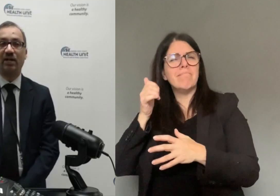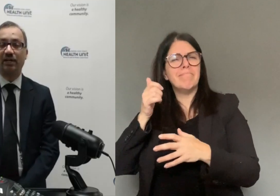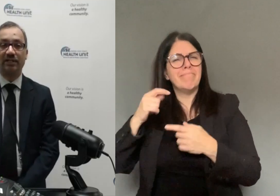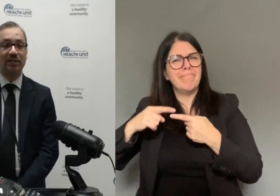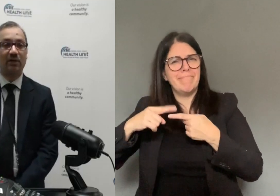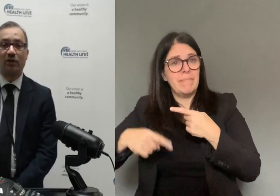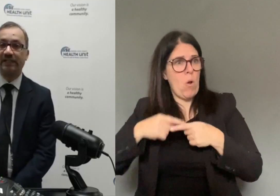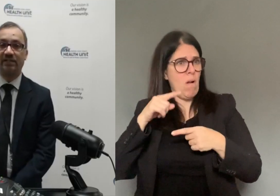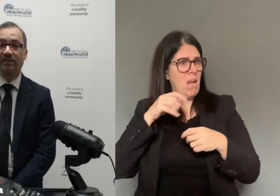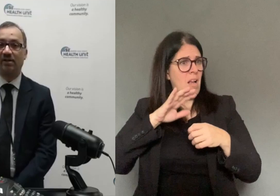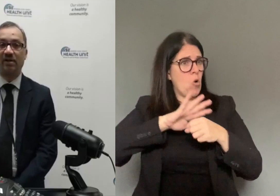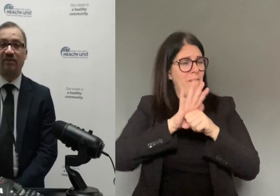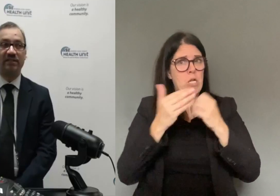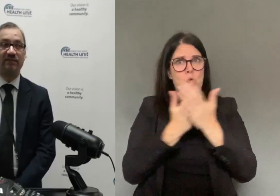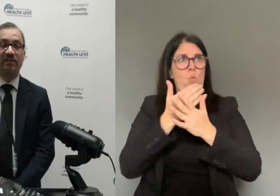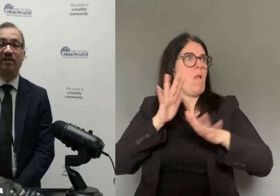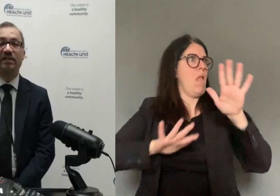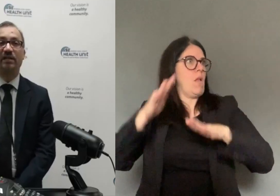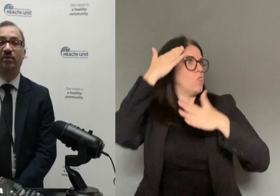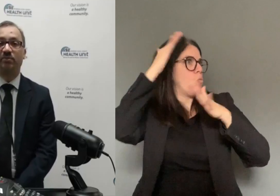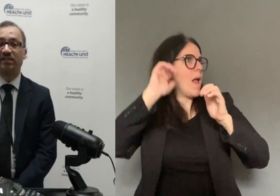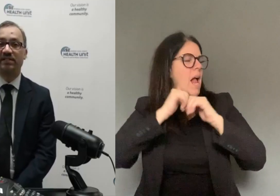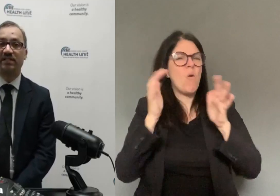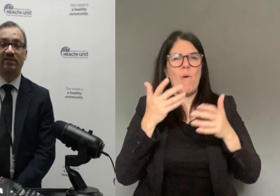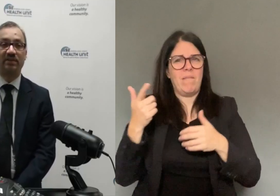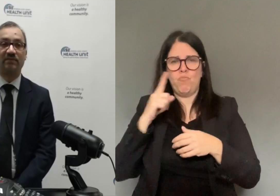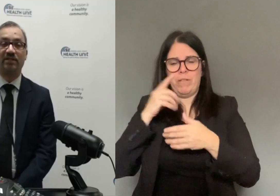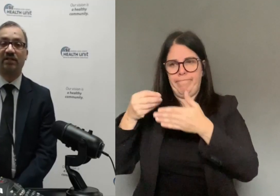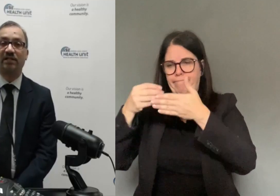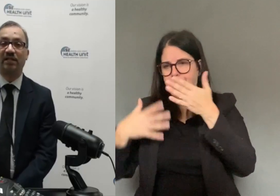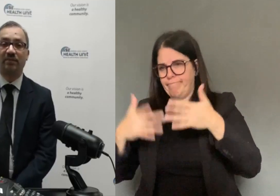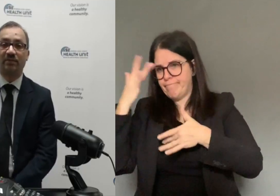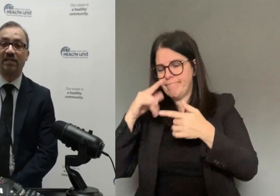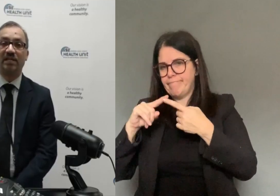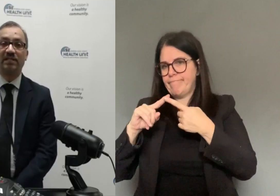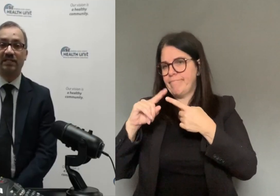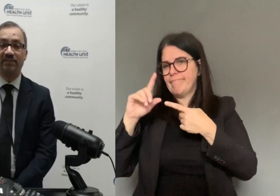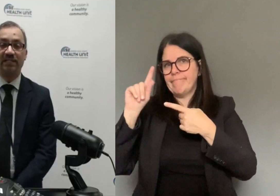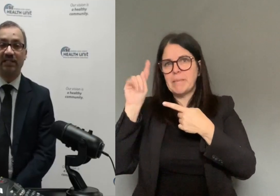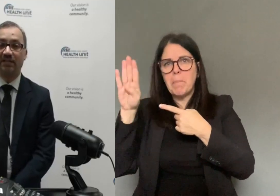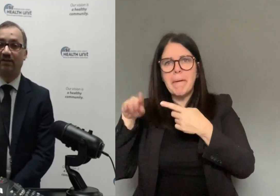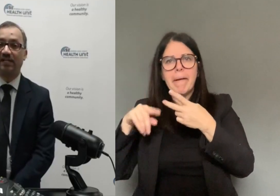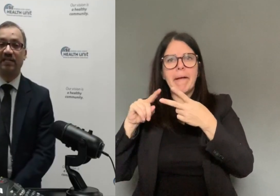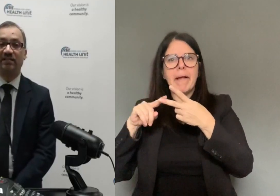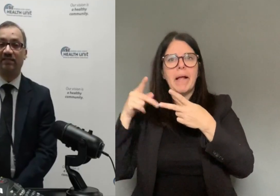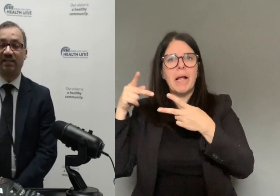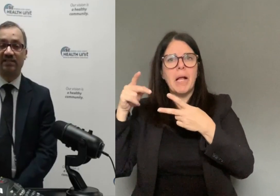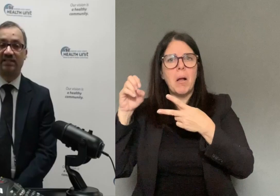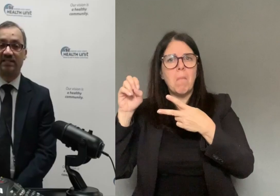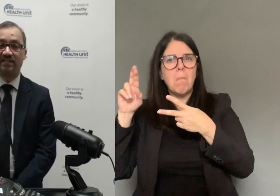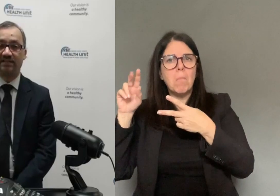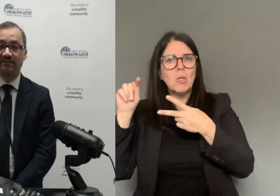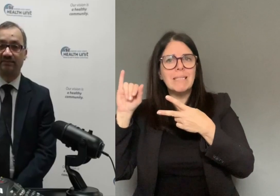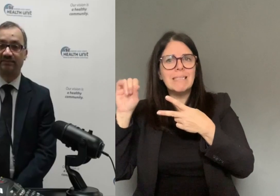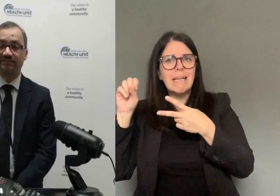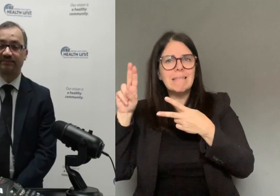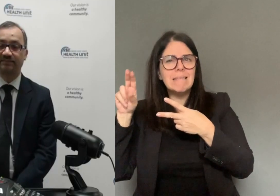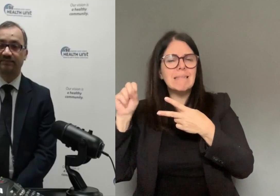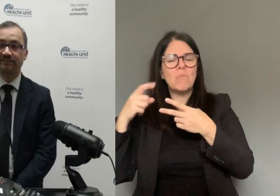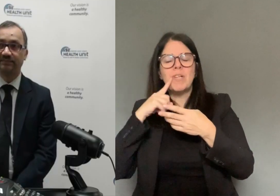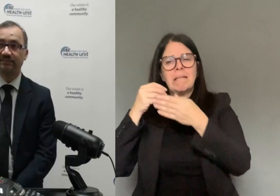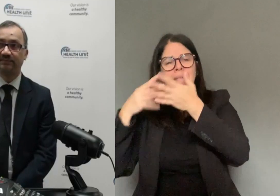tracing all year long, whether we are talking about pertussis, whether we are talking about TB or any other infectious diseases.